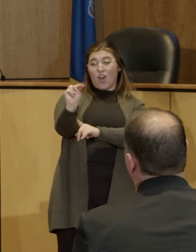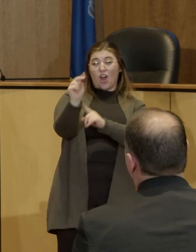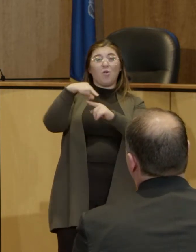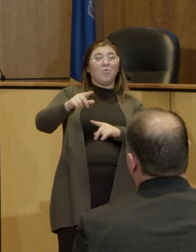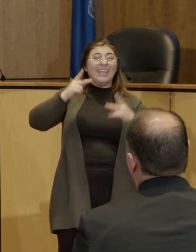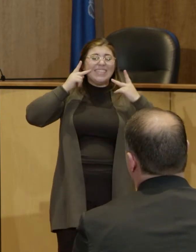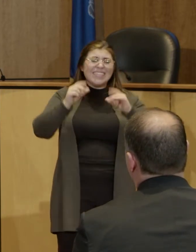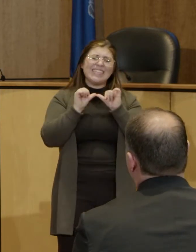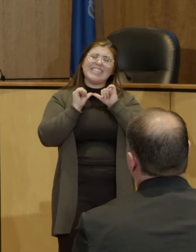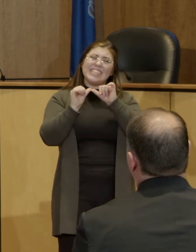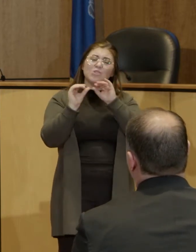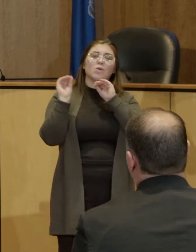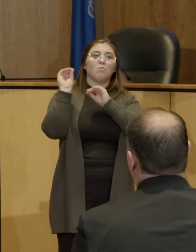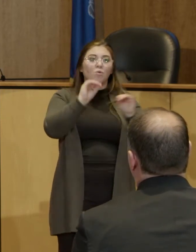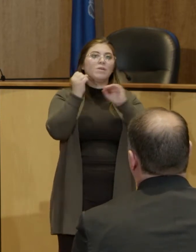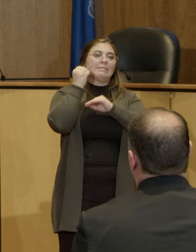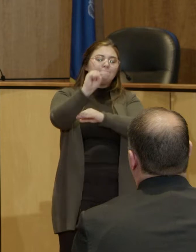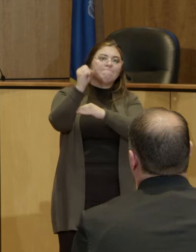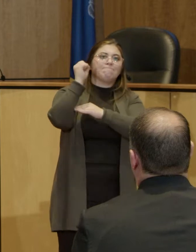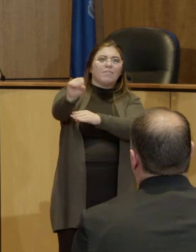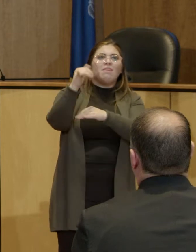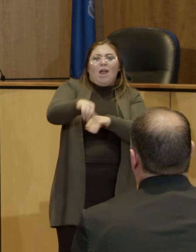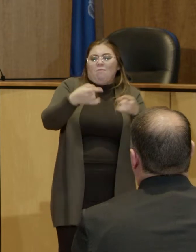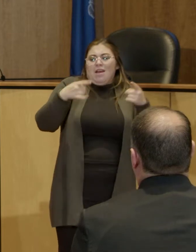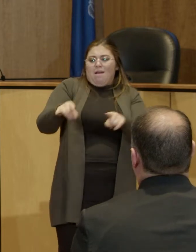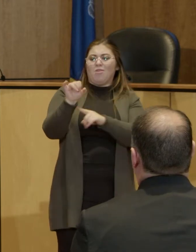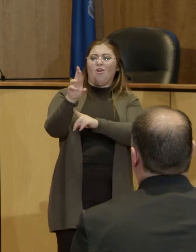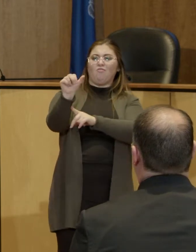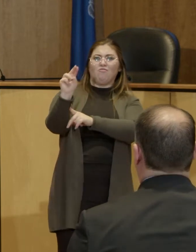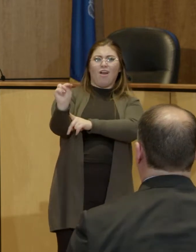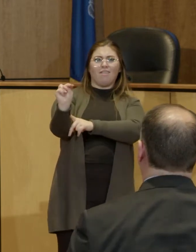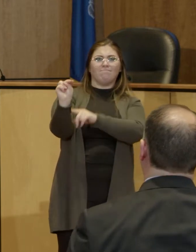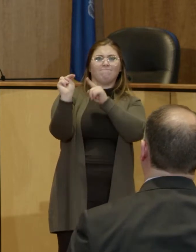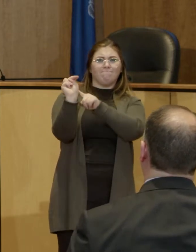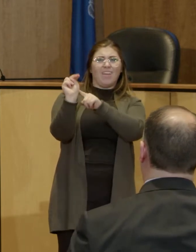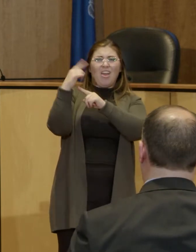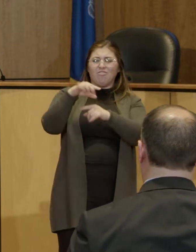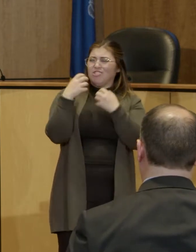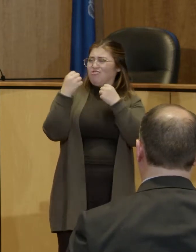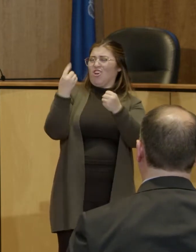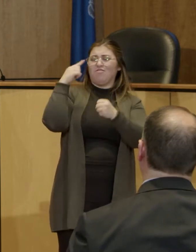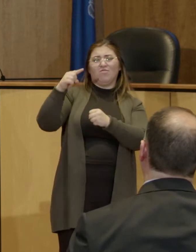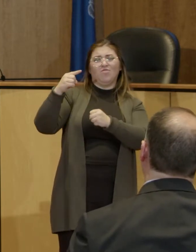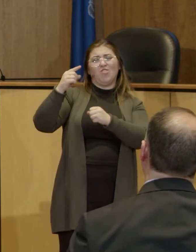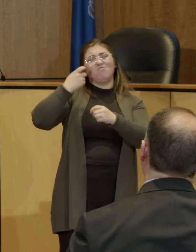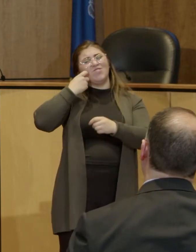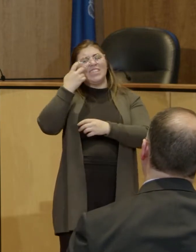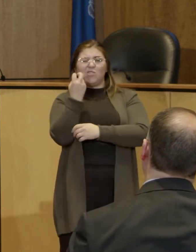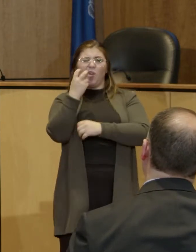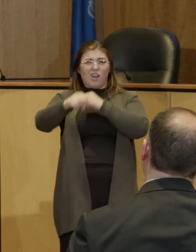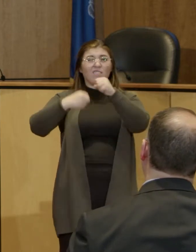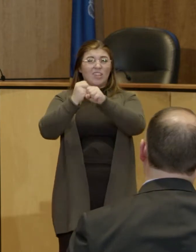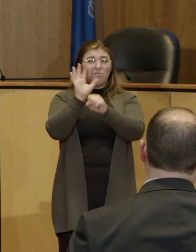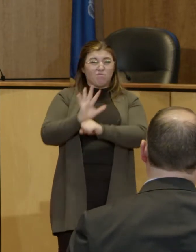a continuation of movements that have been going on in Iran really strongly for the past 12 years. But this is a